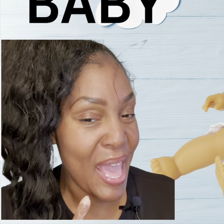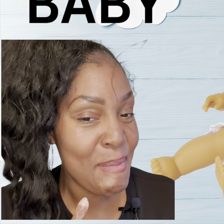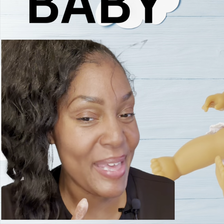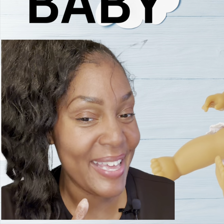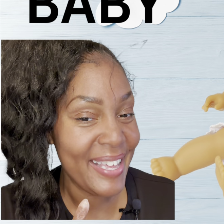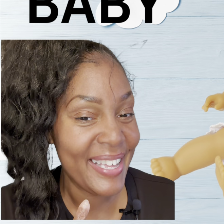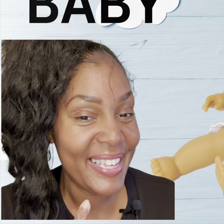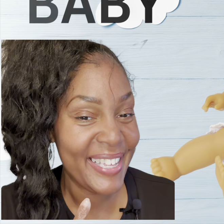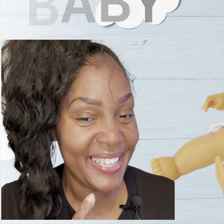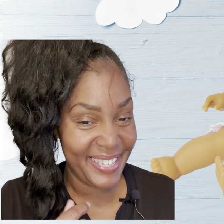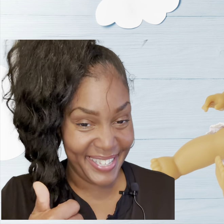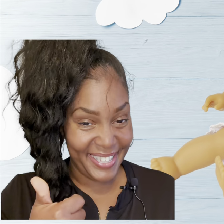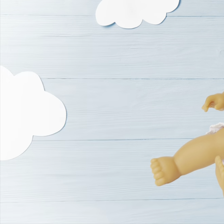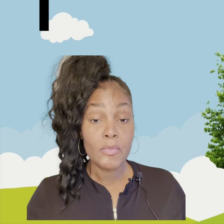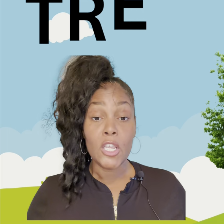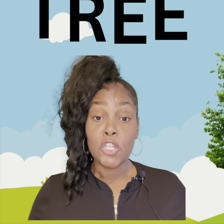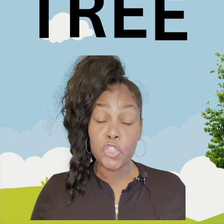Baby.